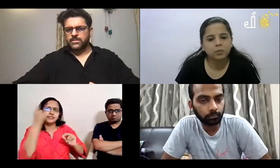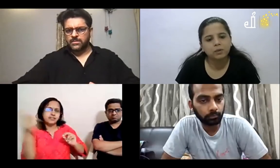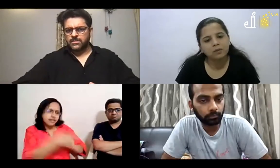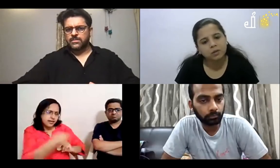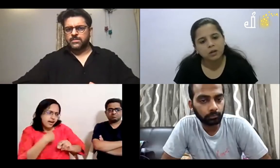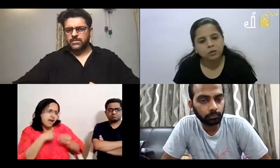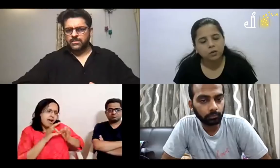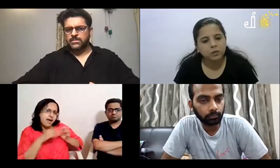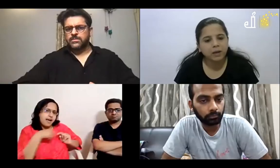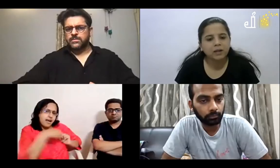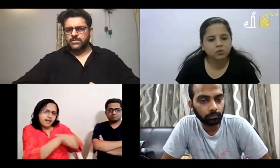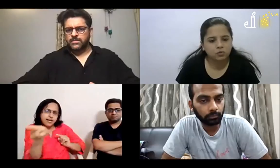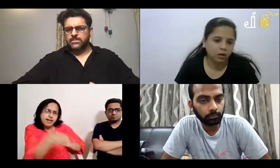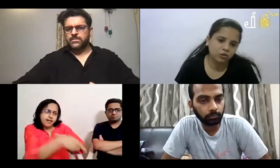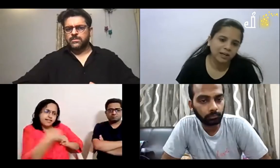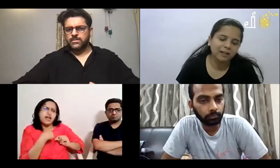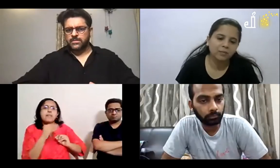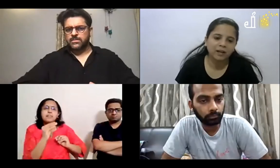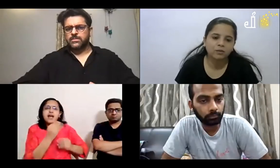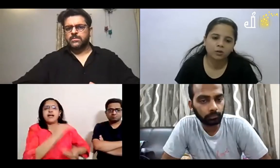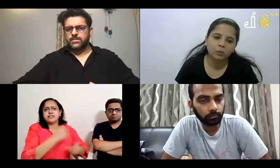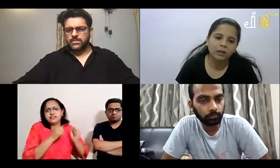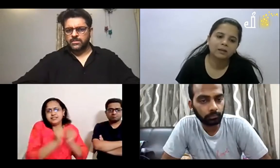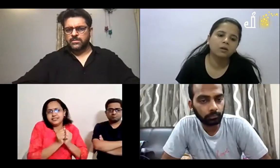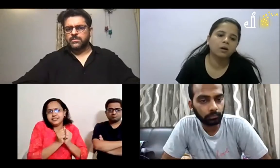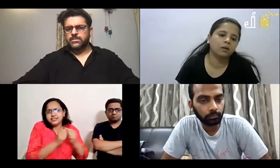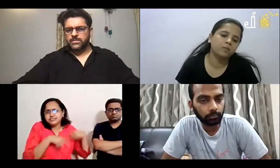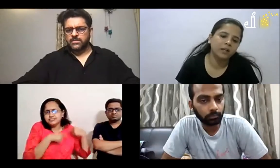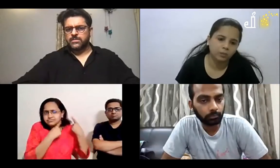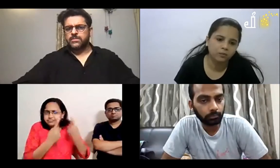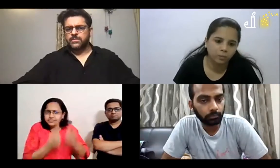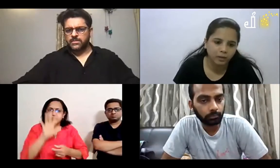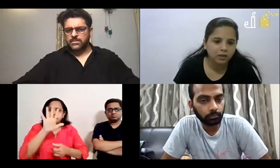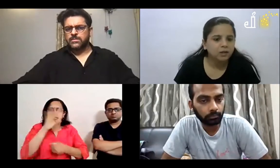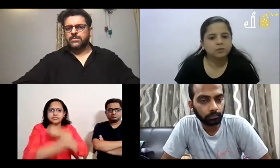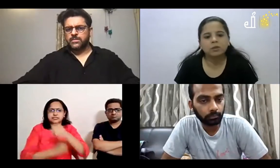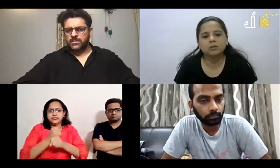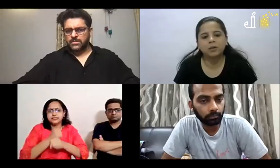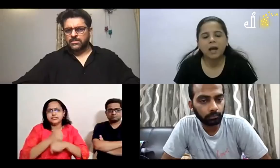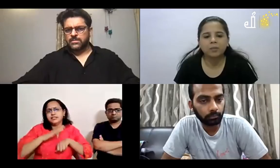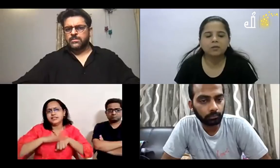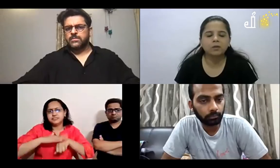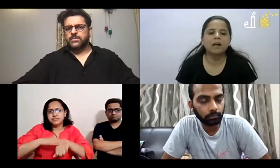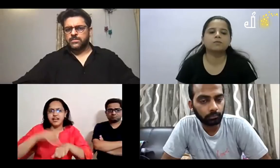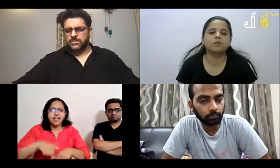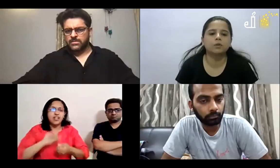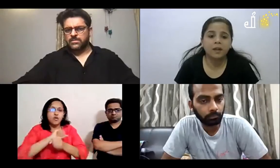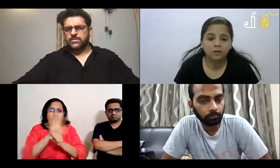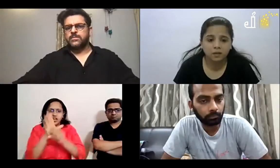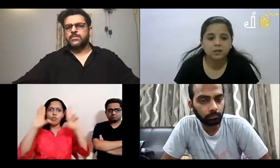other hearing people, they would talk with my child, and my daughter will interpret for me. So it's been happening from